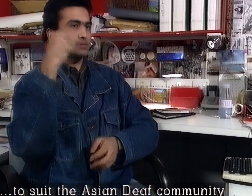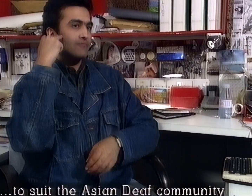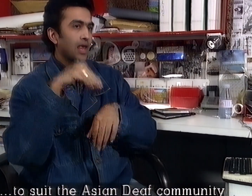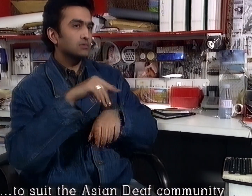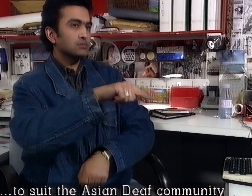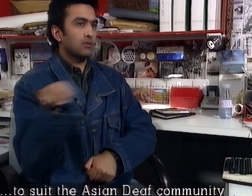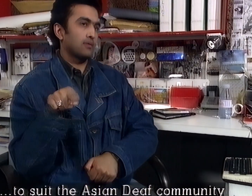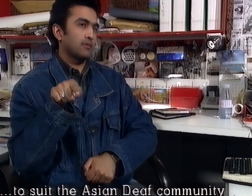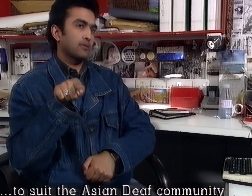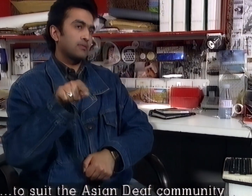community.